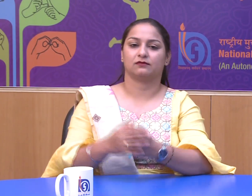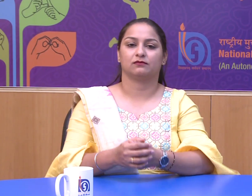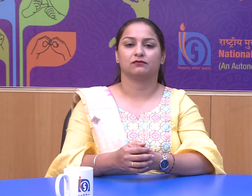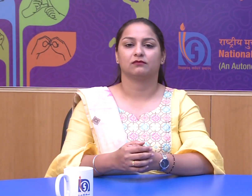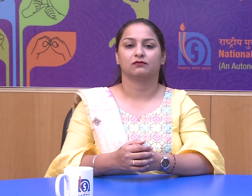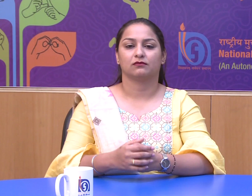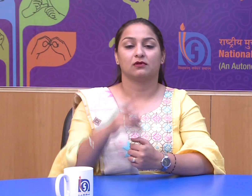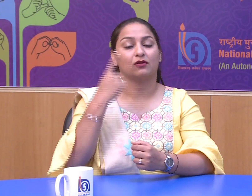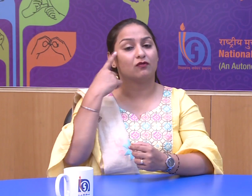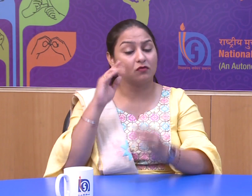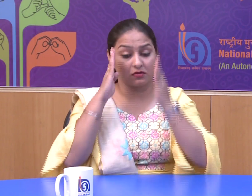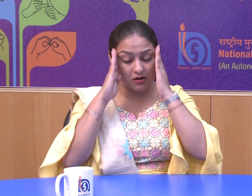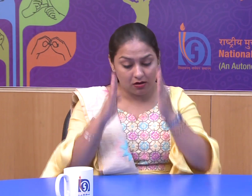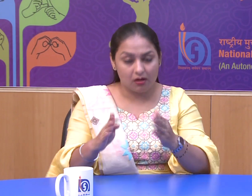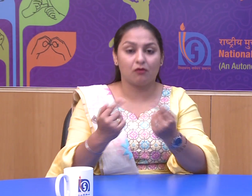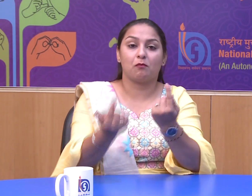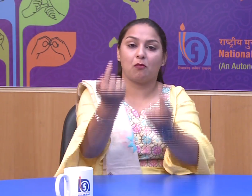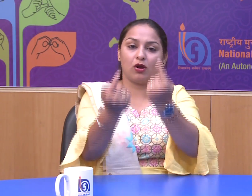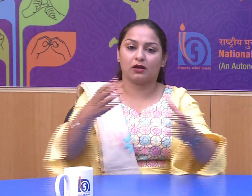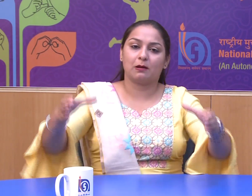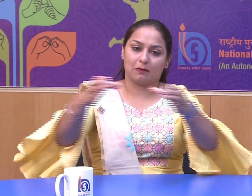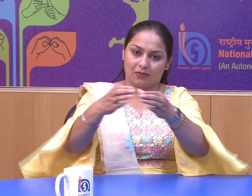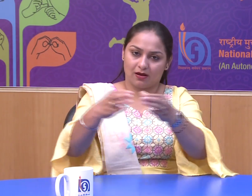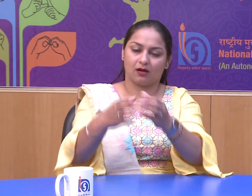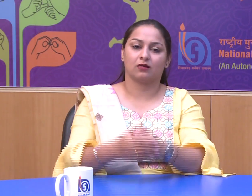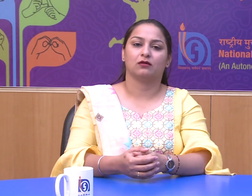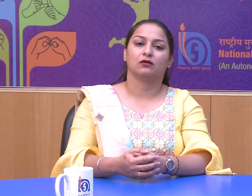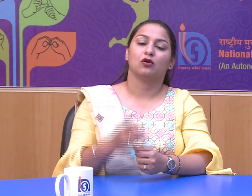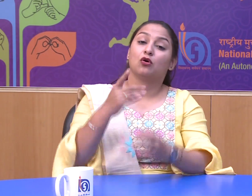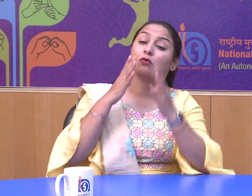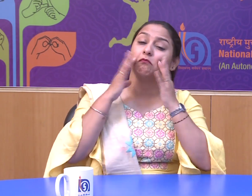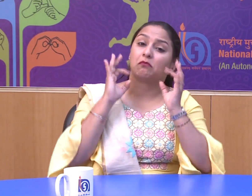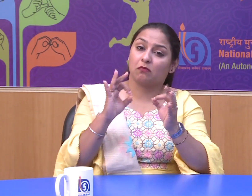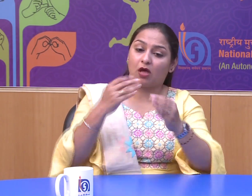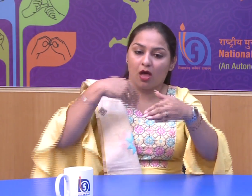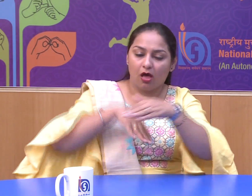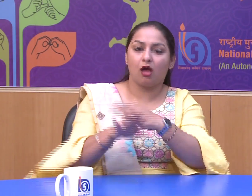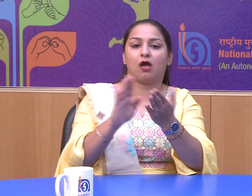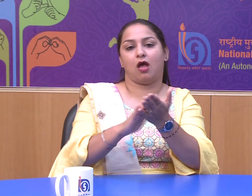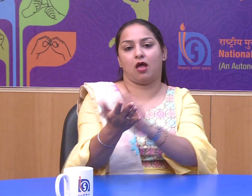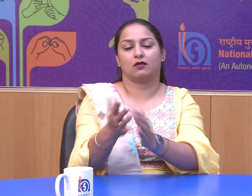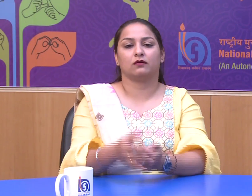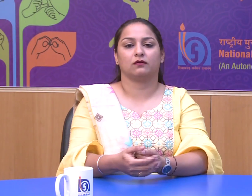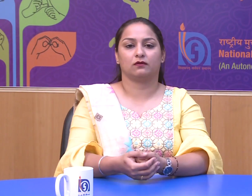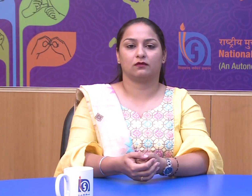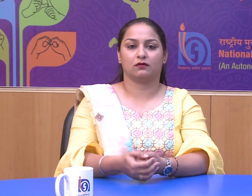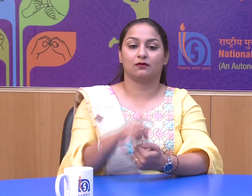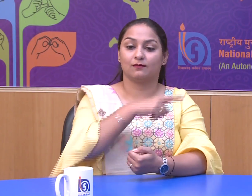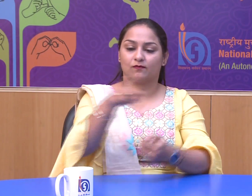religious and political power more firmly in their hands. Dear learners,